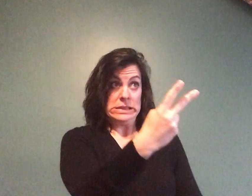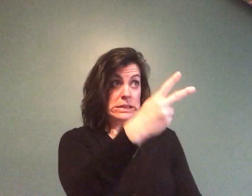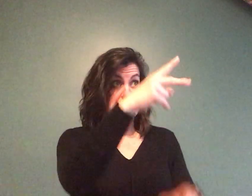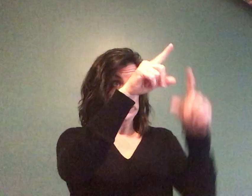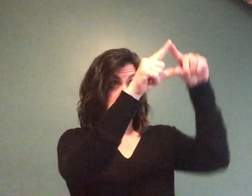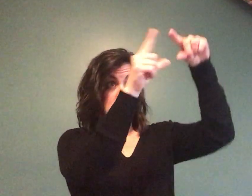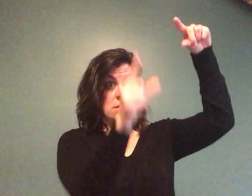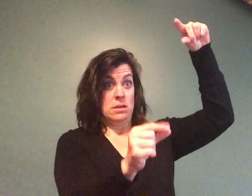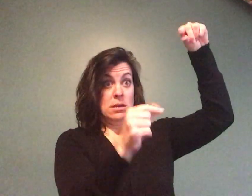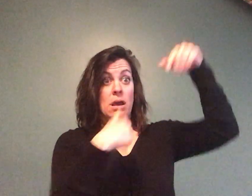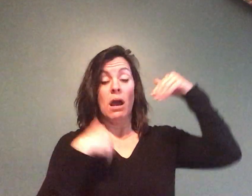one, Sam?